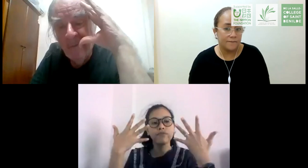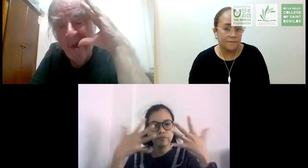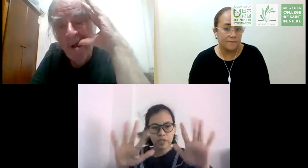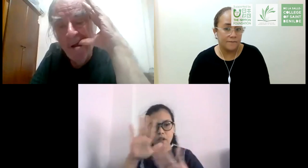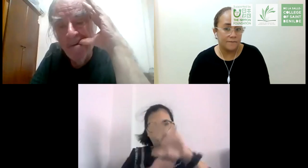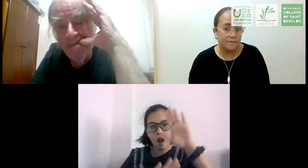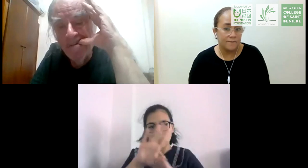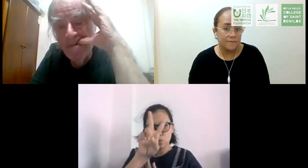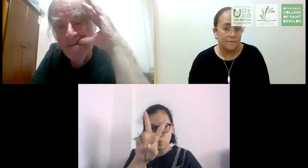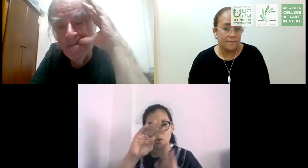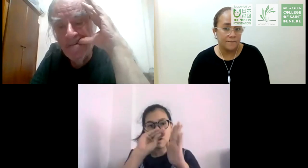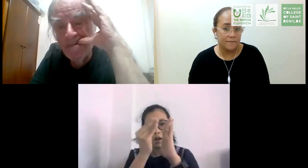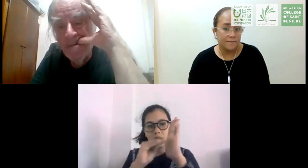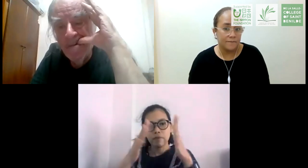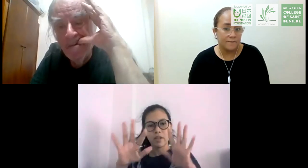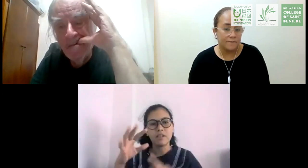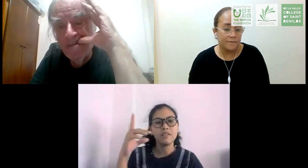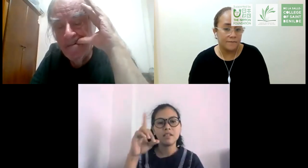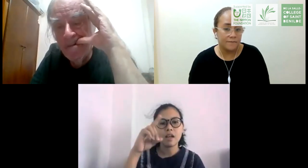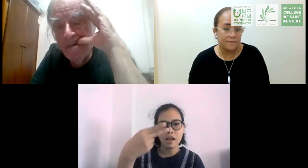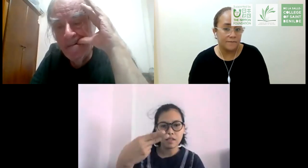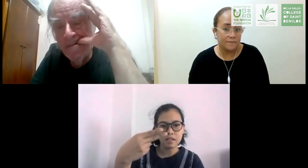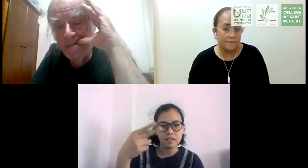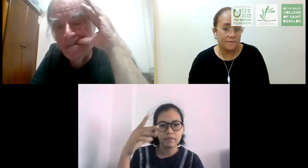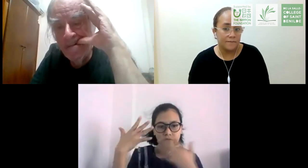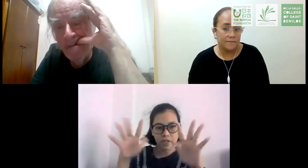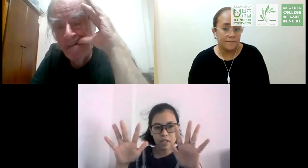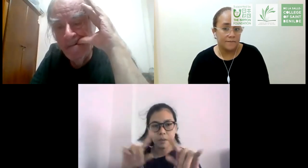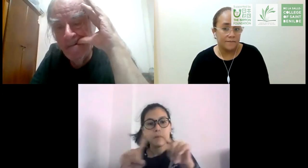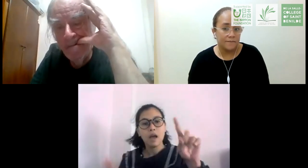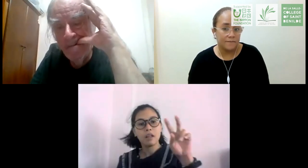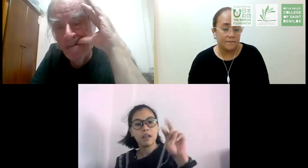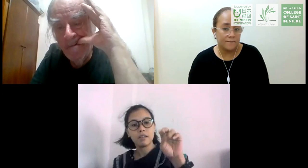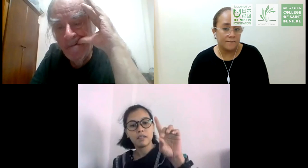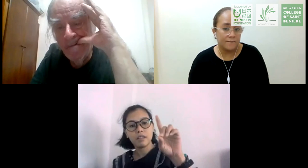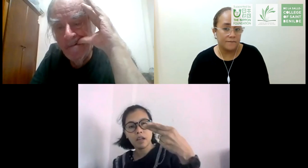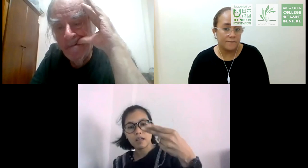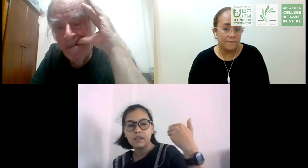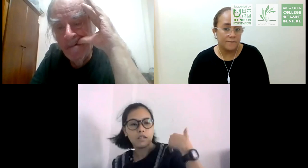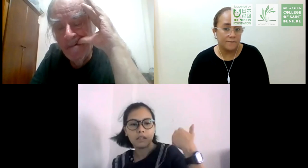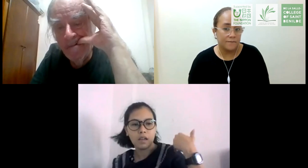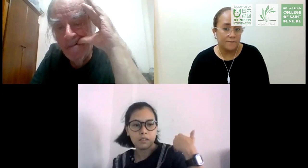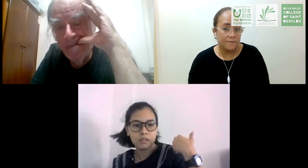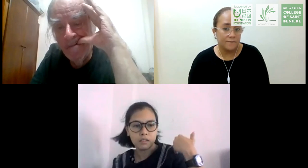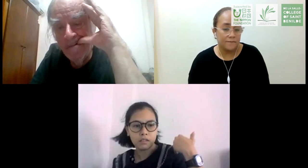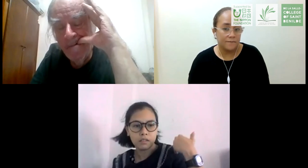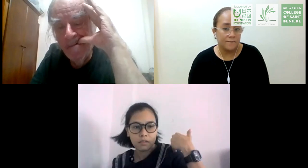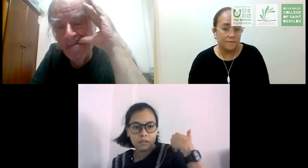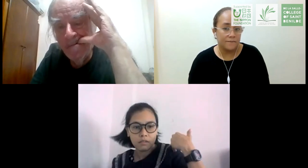for lesson 7, we've done all the two-handed signs for the dominant hand, but not yet